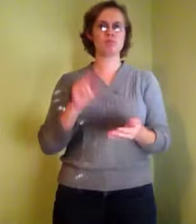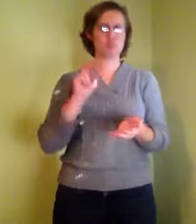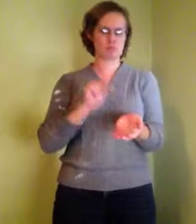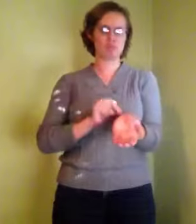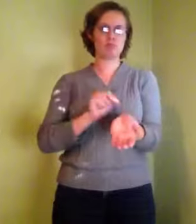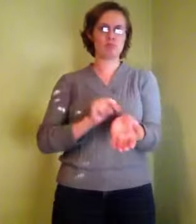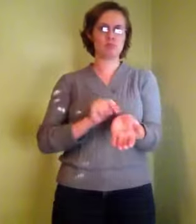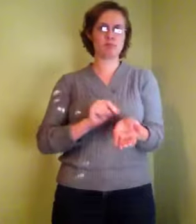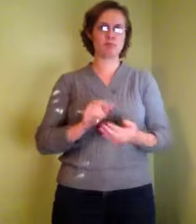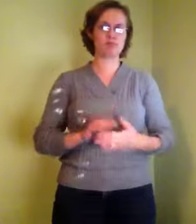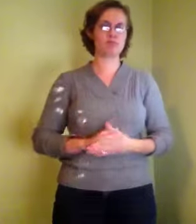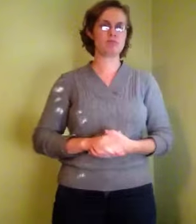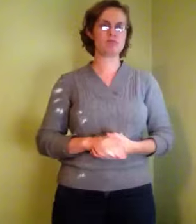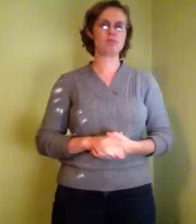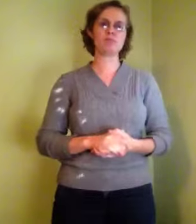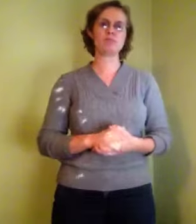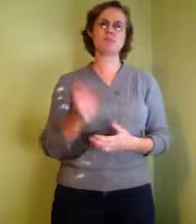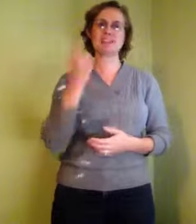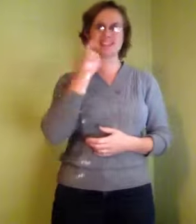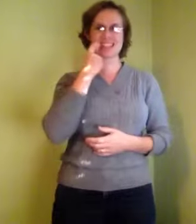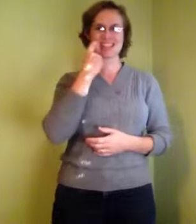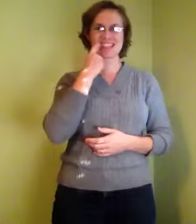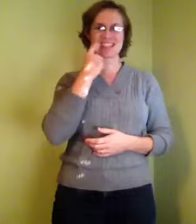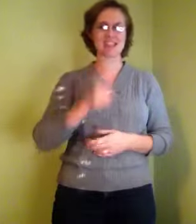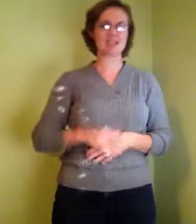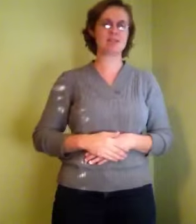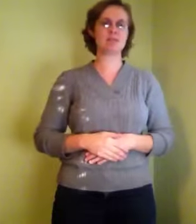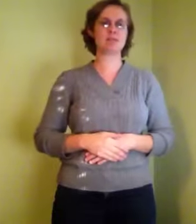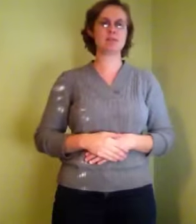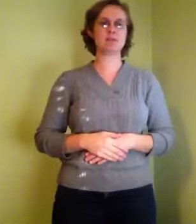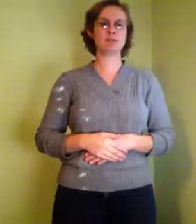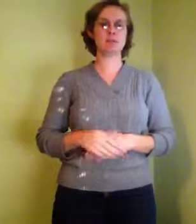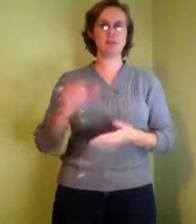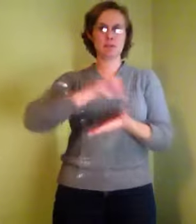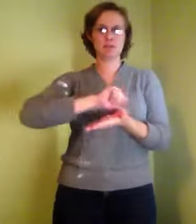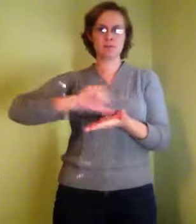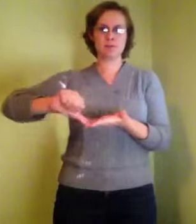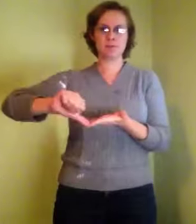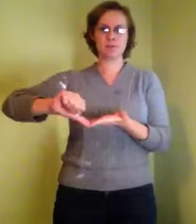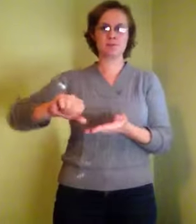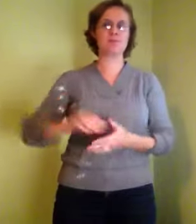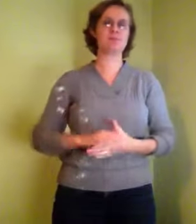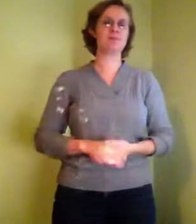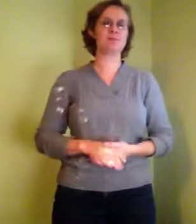Dentist, Operation, Medicine,